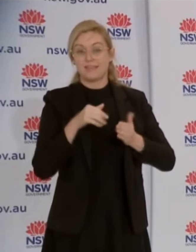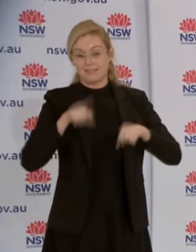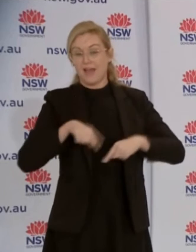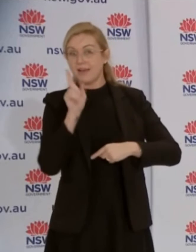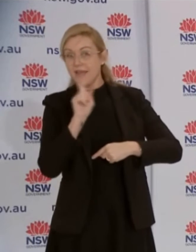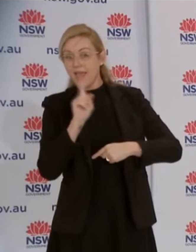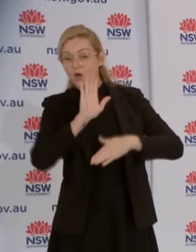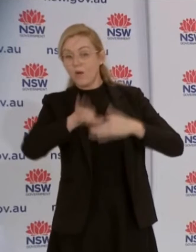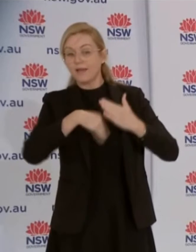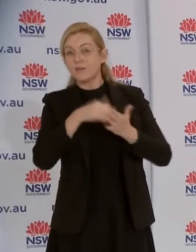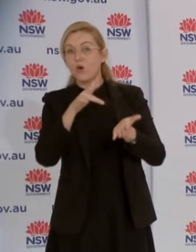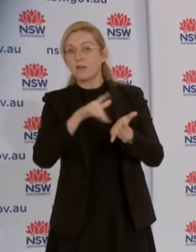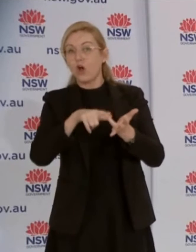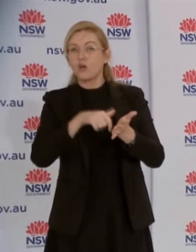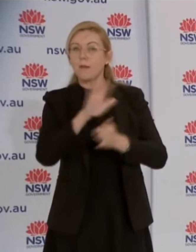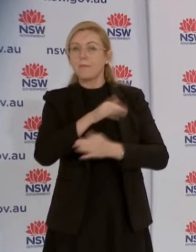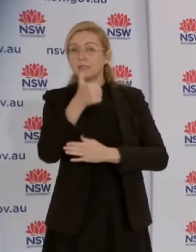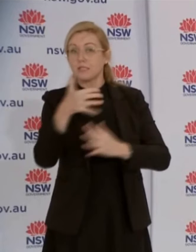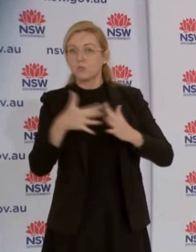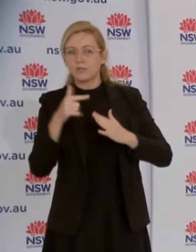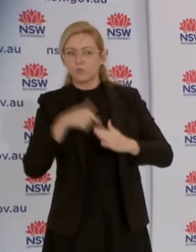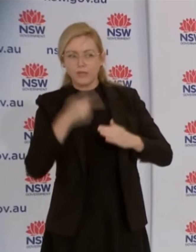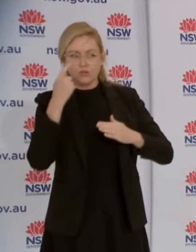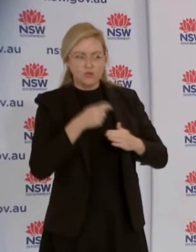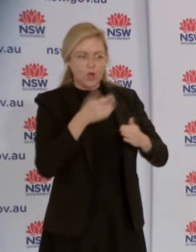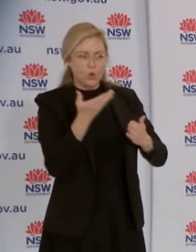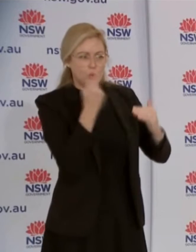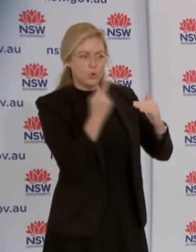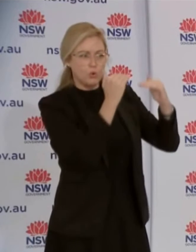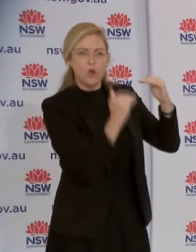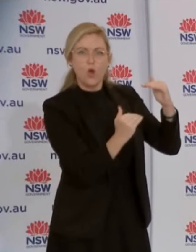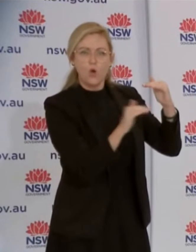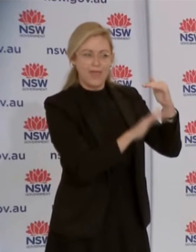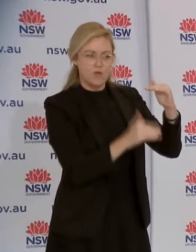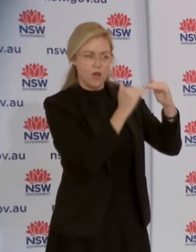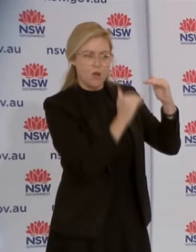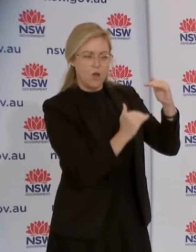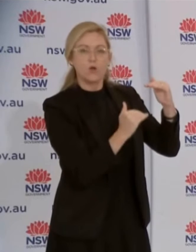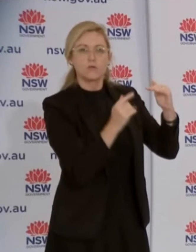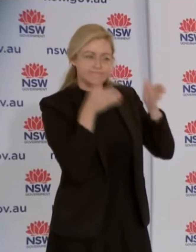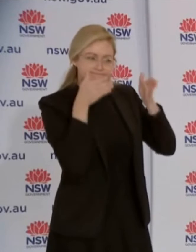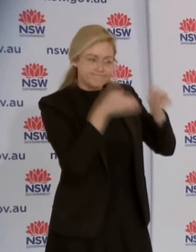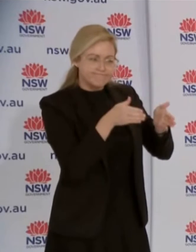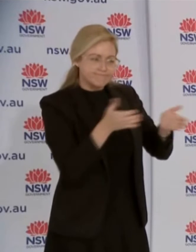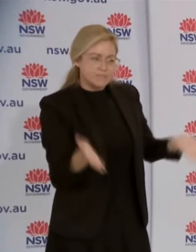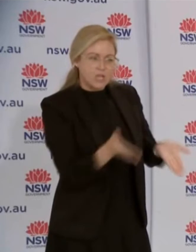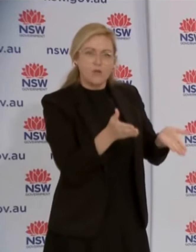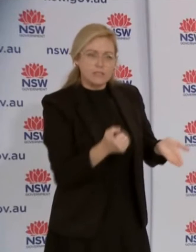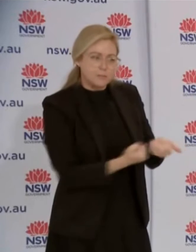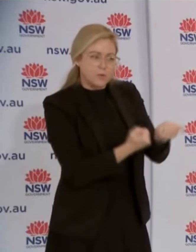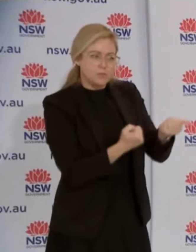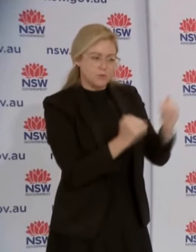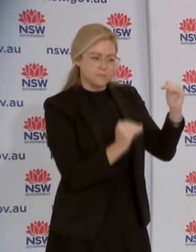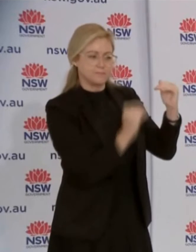be travelling as well as others and really try and get that rate up as high as possible. But I'd love to see, once we get to 70% double dose during